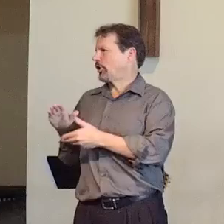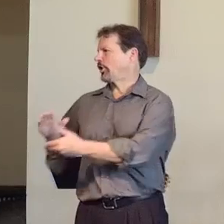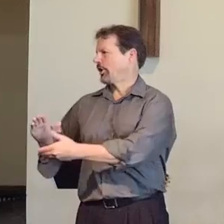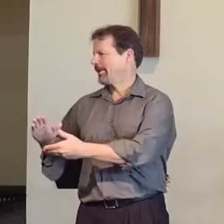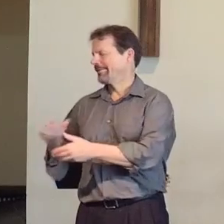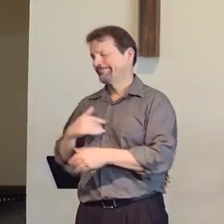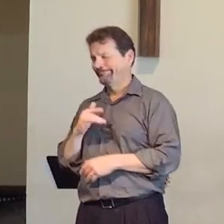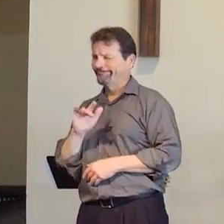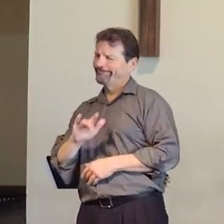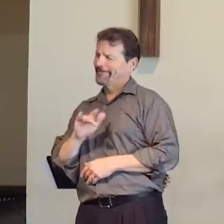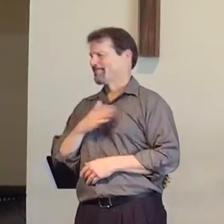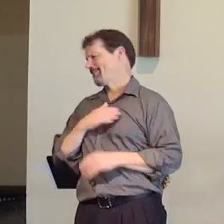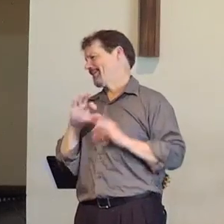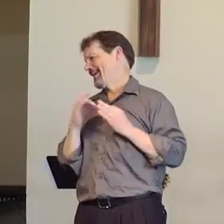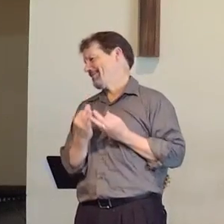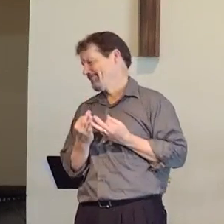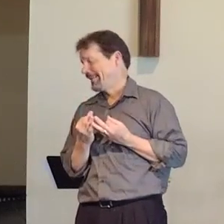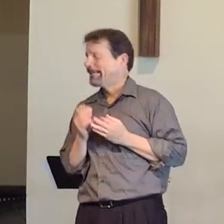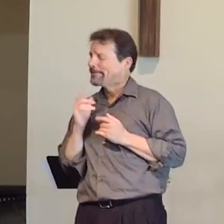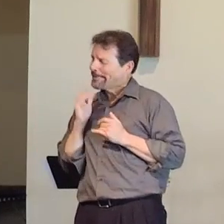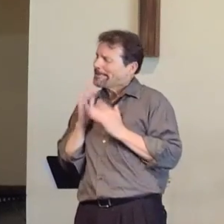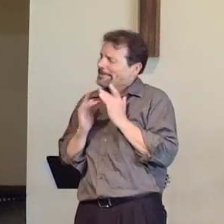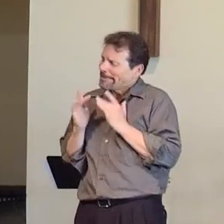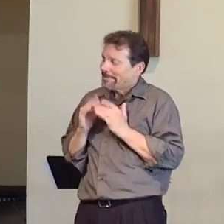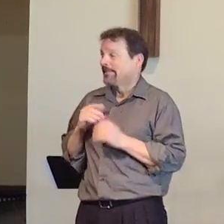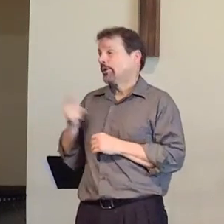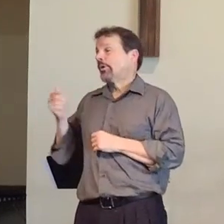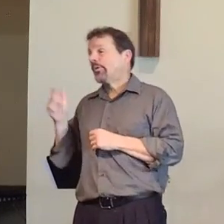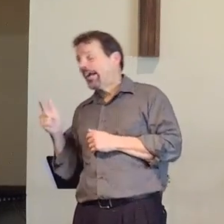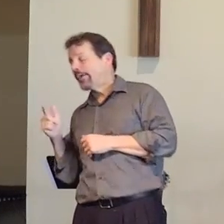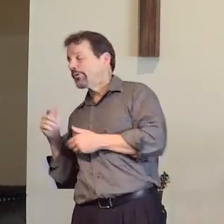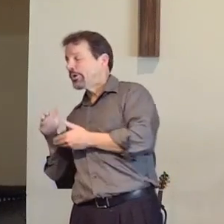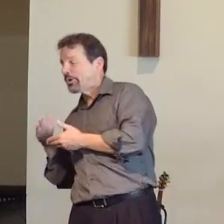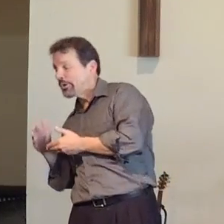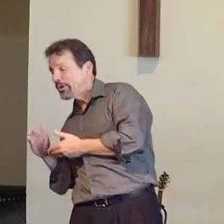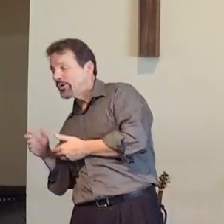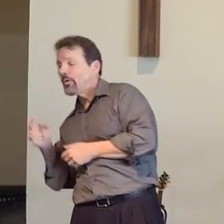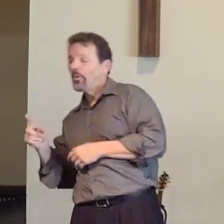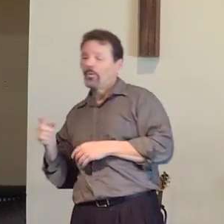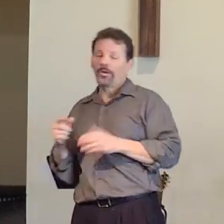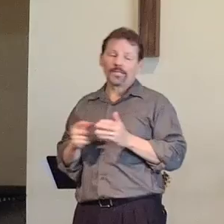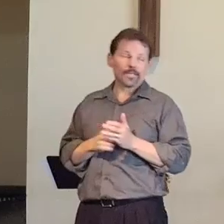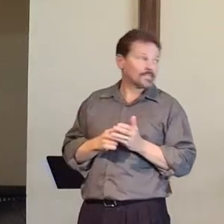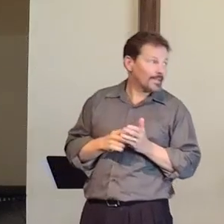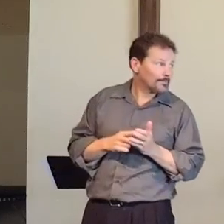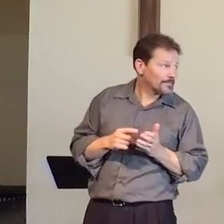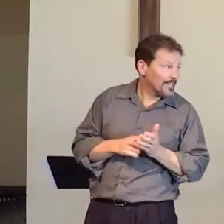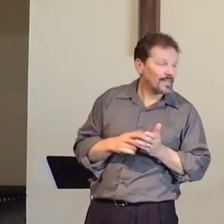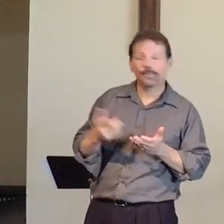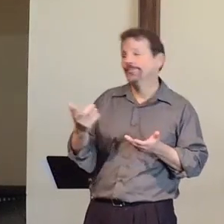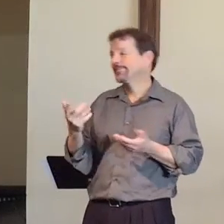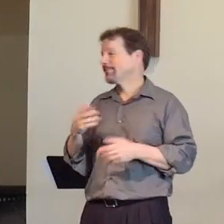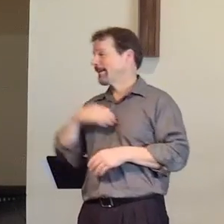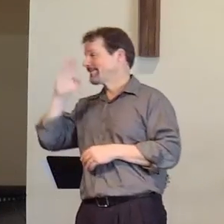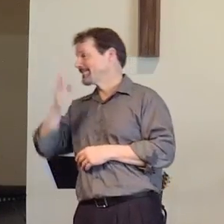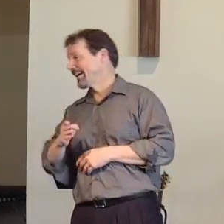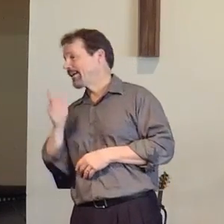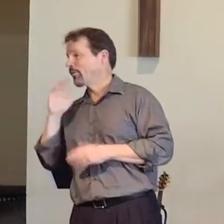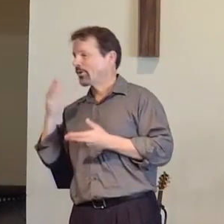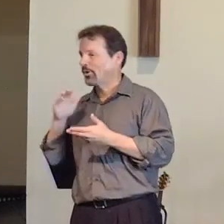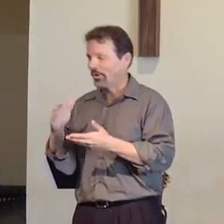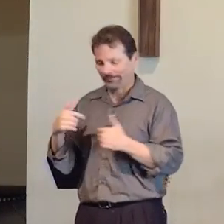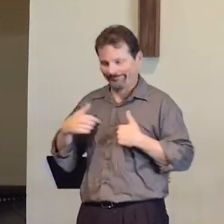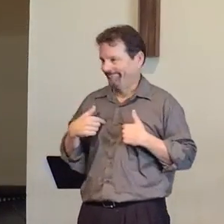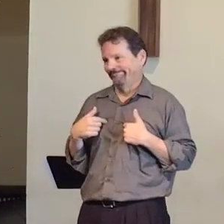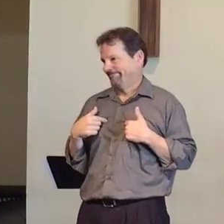get by as best we can. Greg does some cooking. Poor Elliot, out of necessity, has also had to learn to do the same. And we've